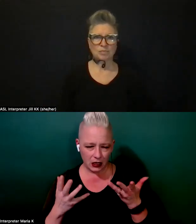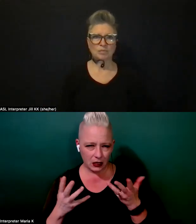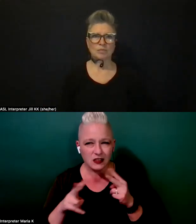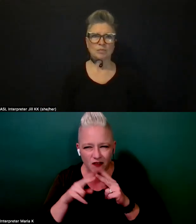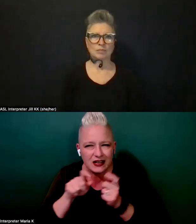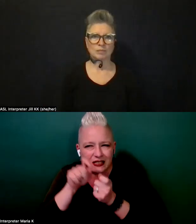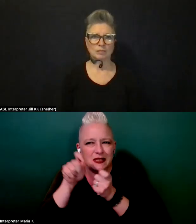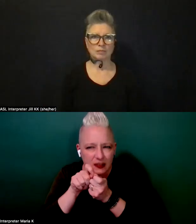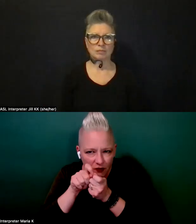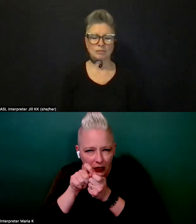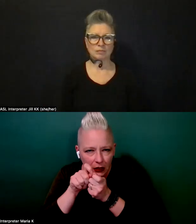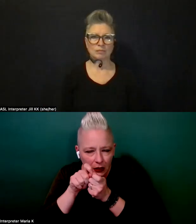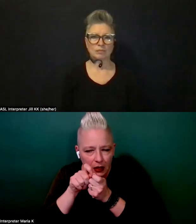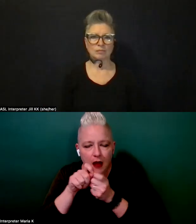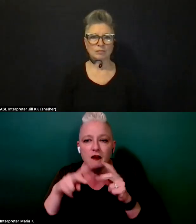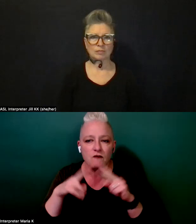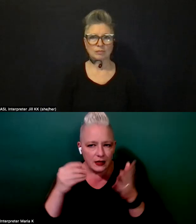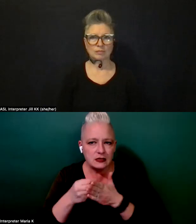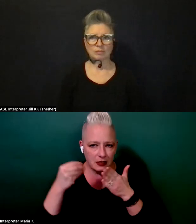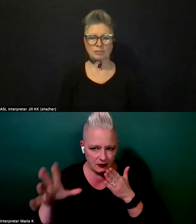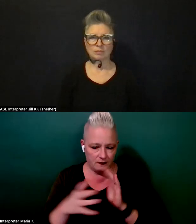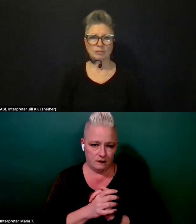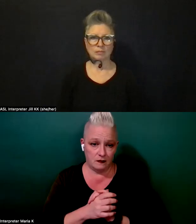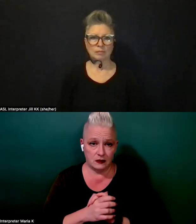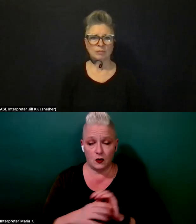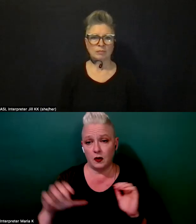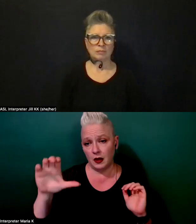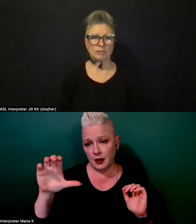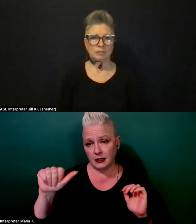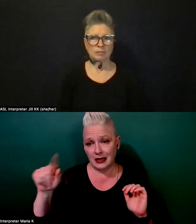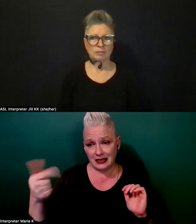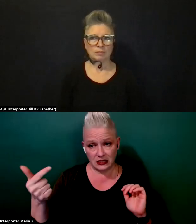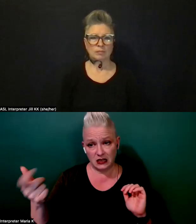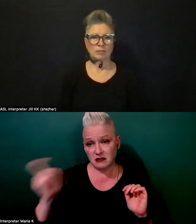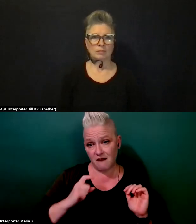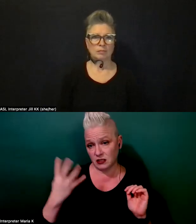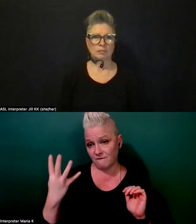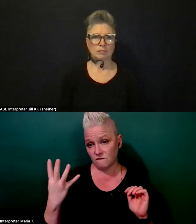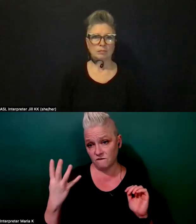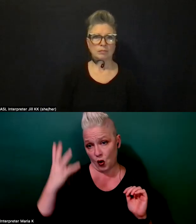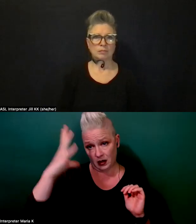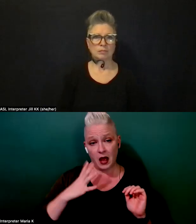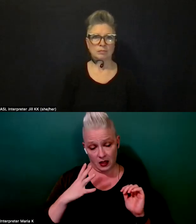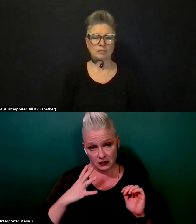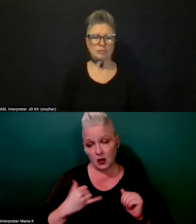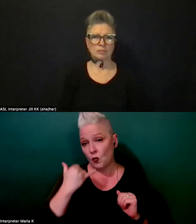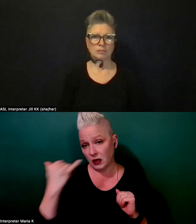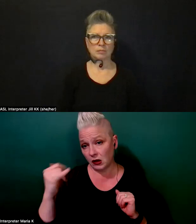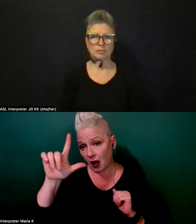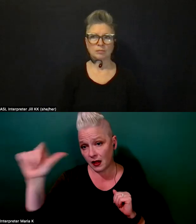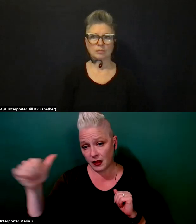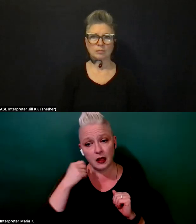specific and so expensive. So casting gave us their 4 guys, and we called LA and we were